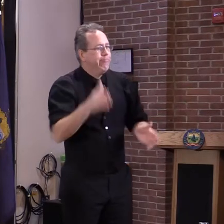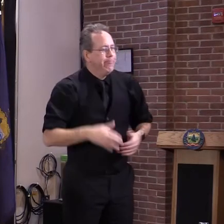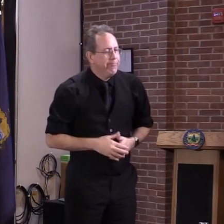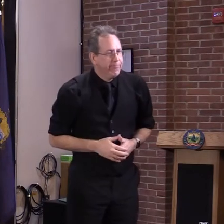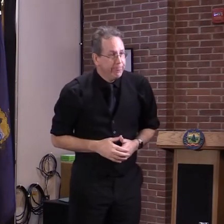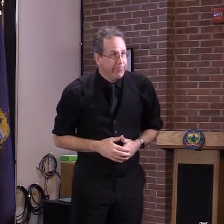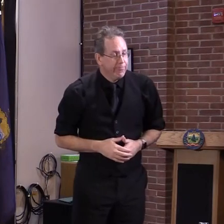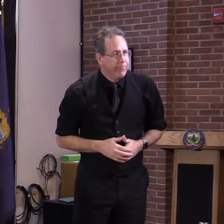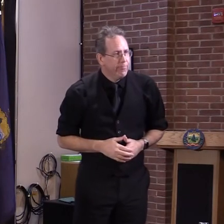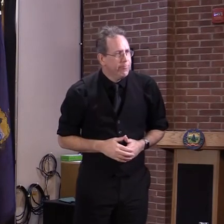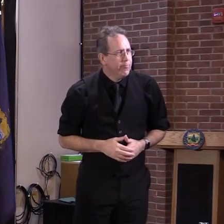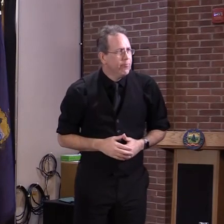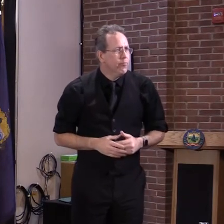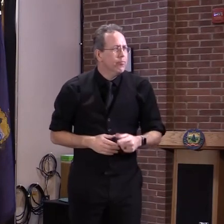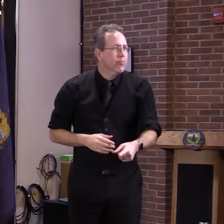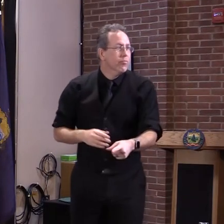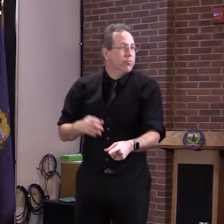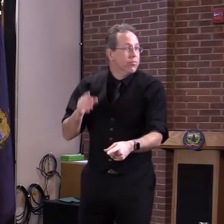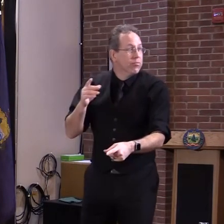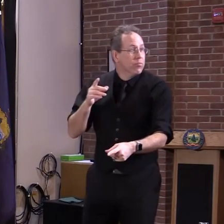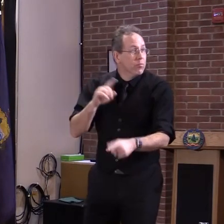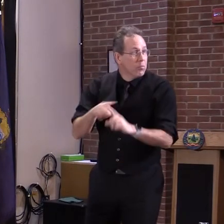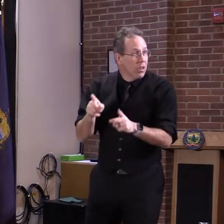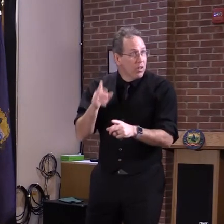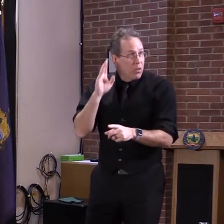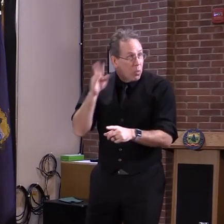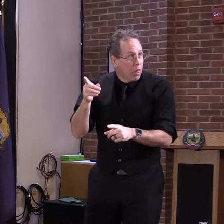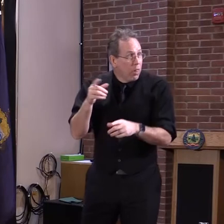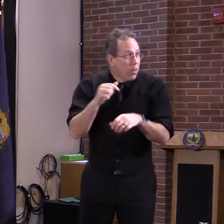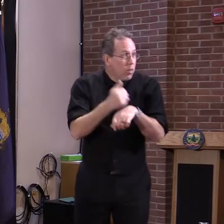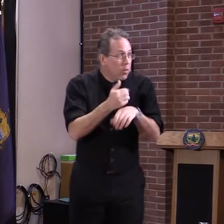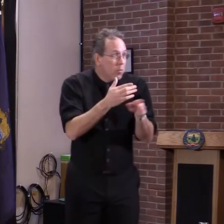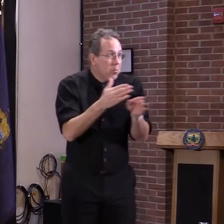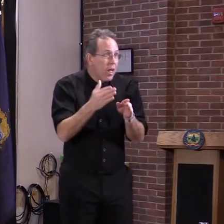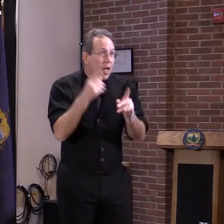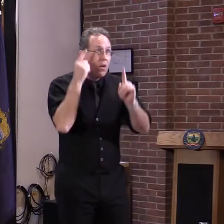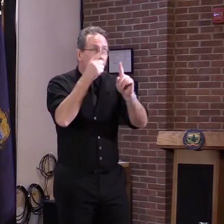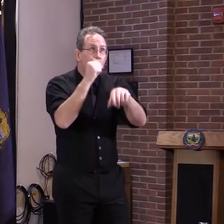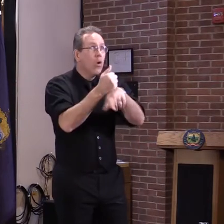But something you do intend to work towards? Yes.